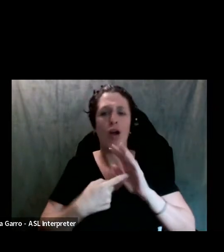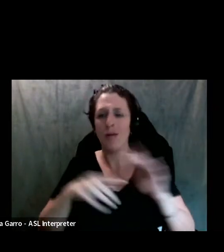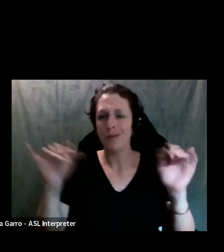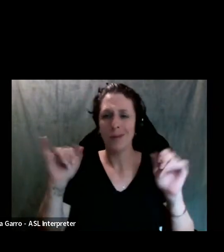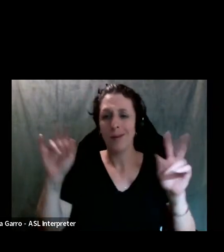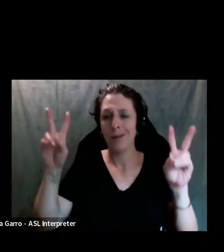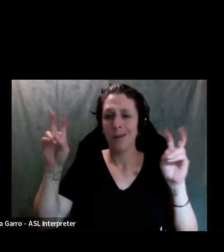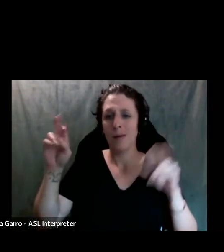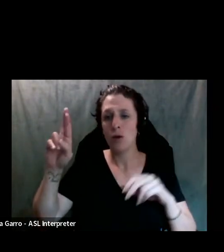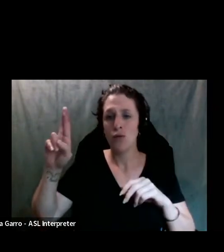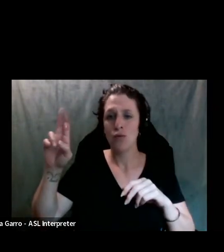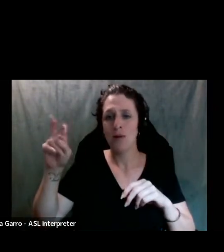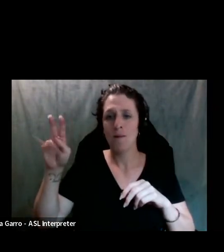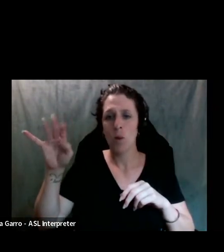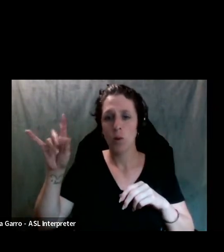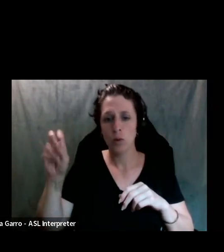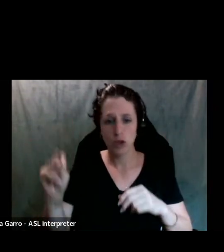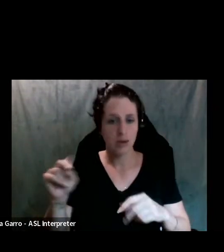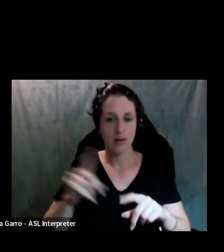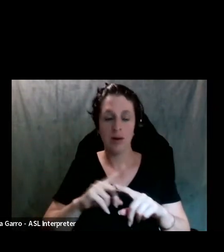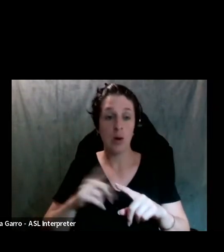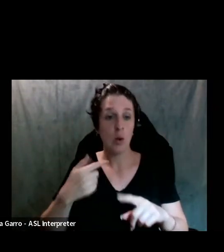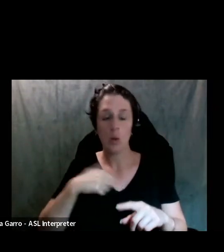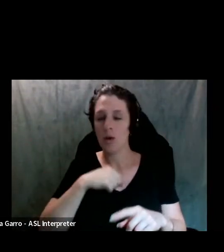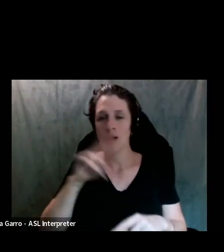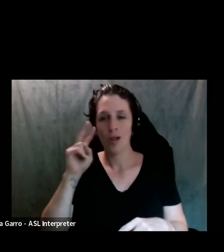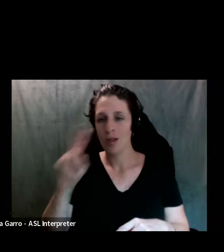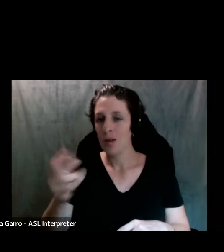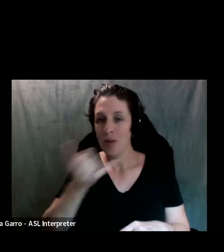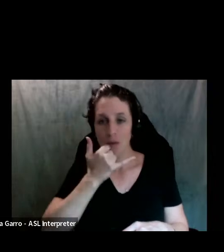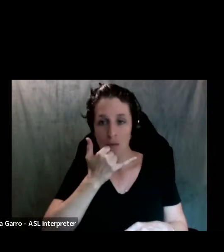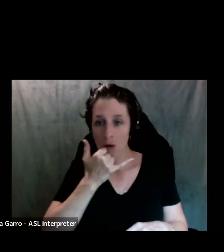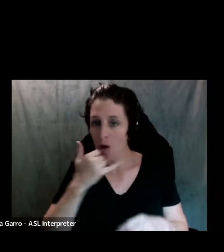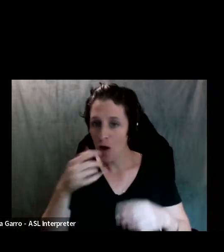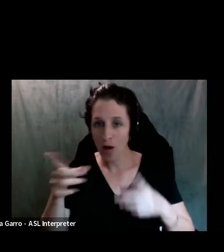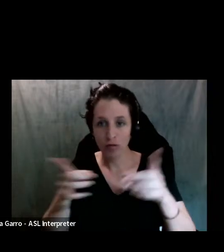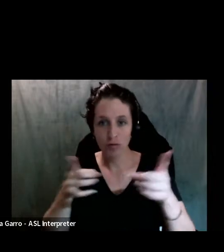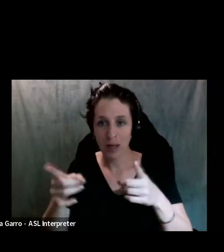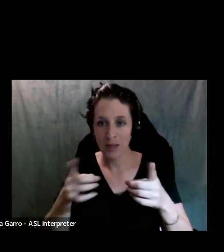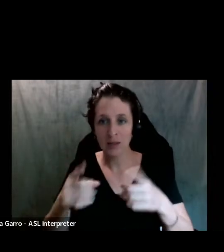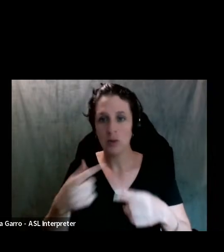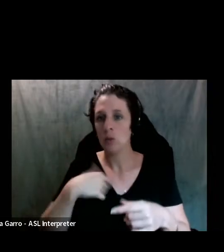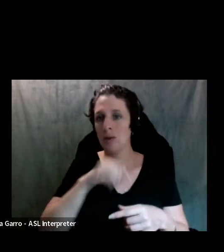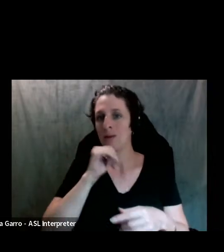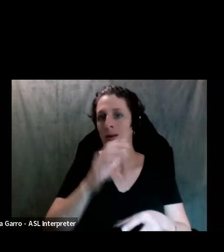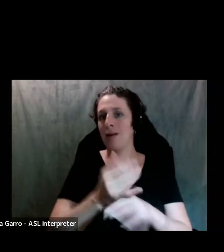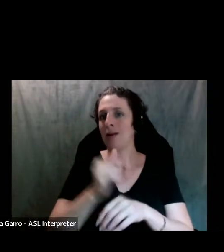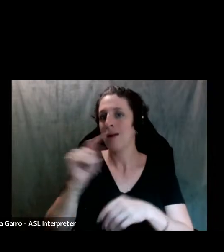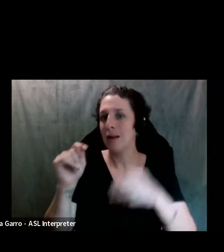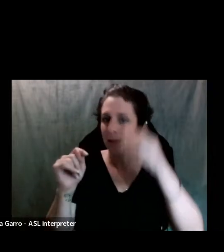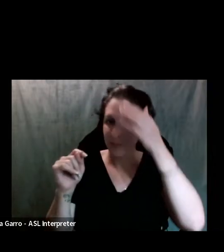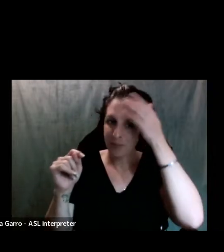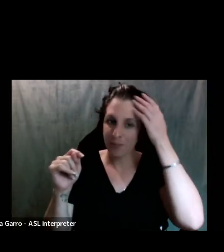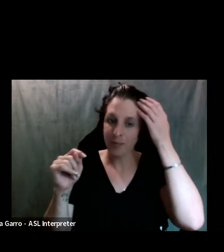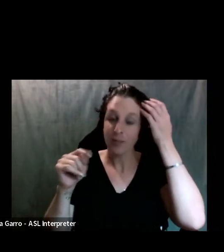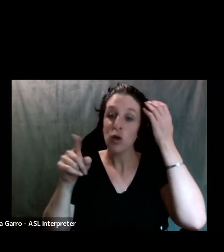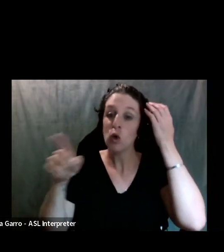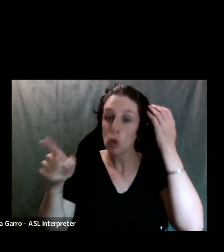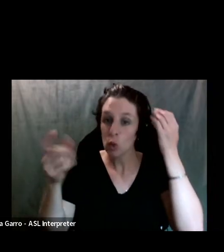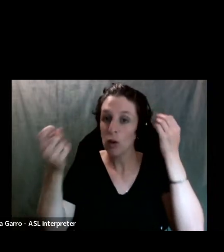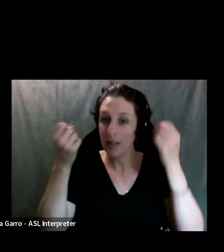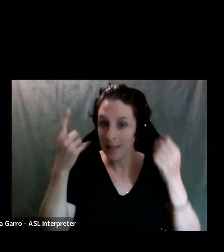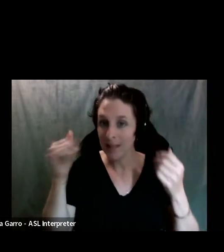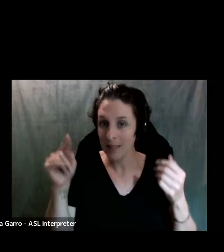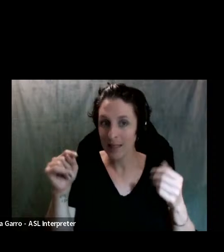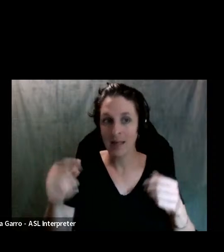But we just didn't, we were looking the wrong direction. We just weren't getting it. And I think you were getting it.